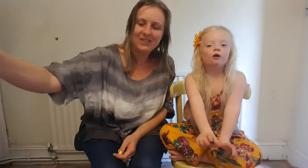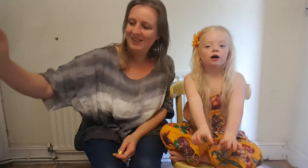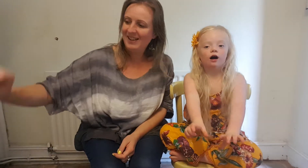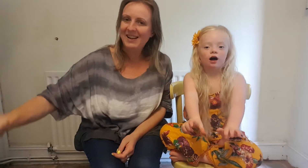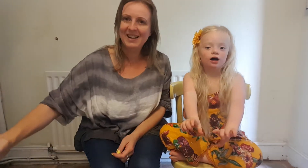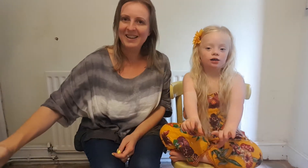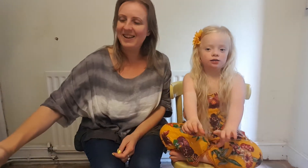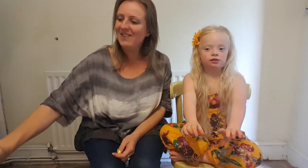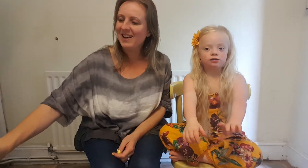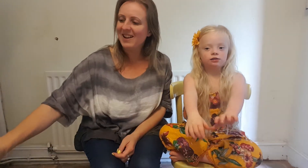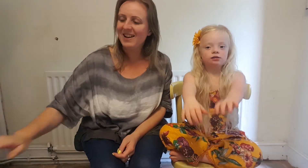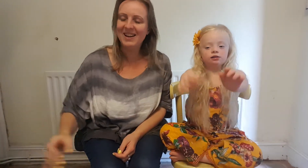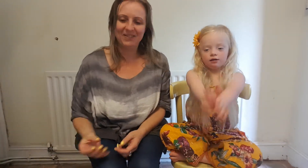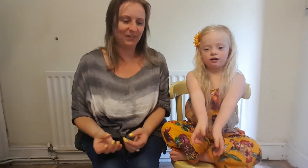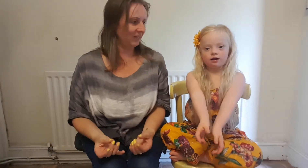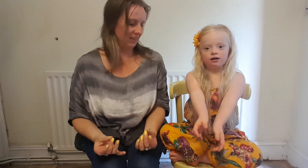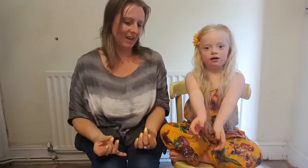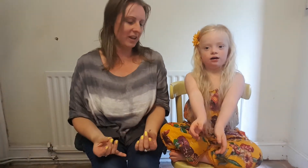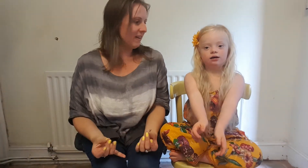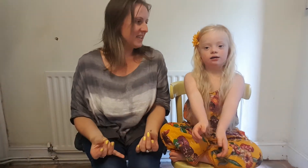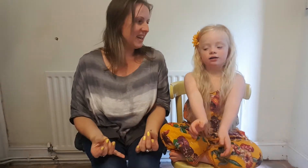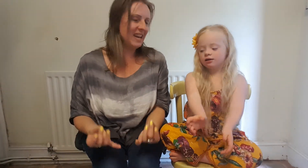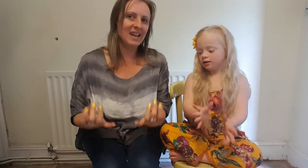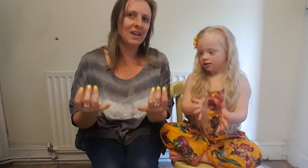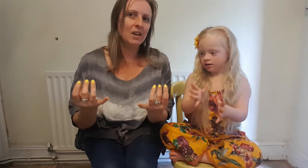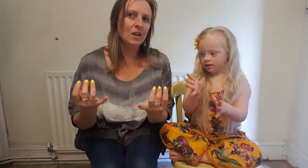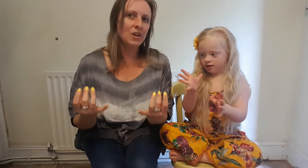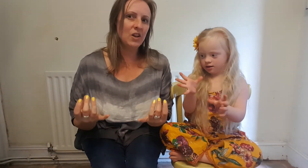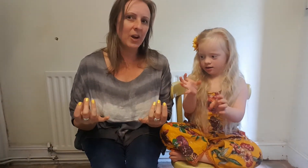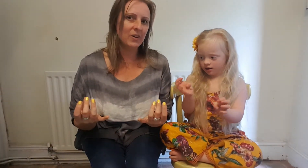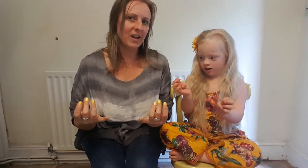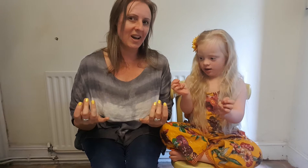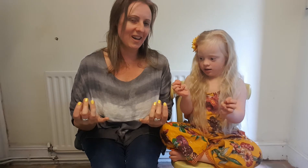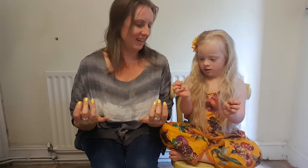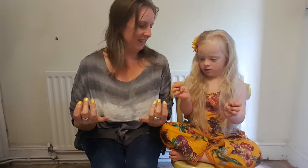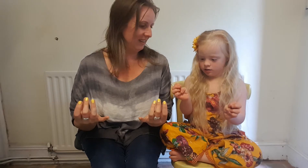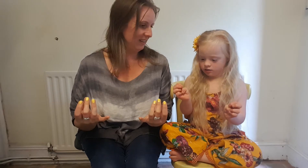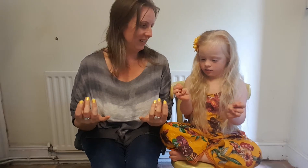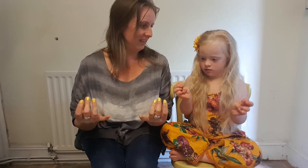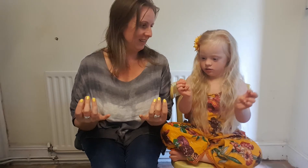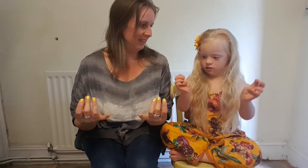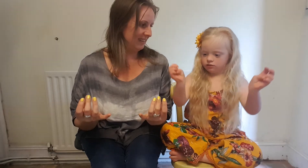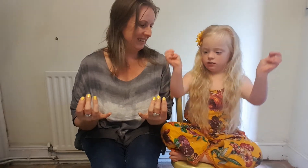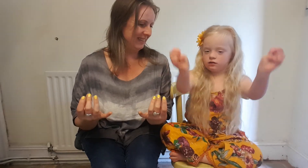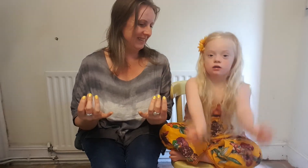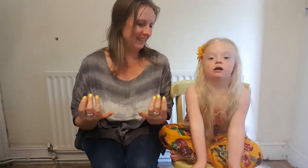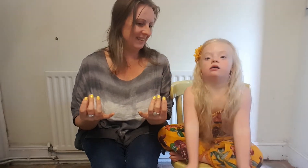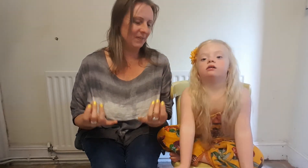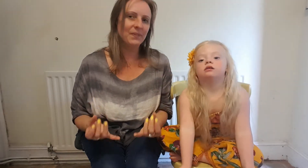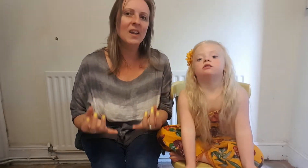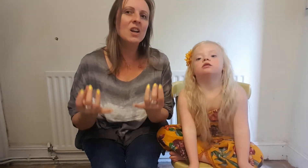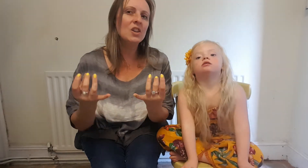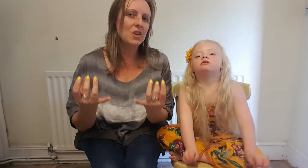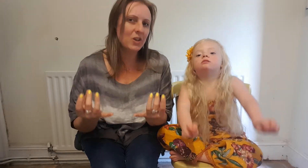Yoga. Yoga. Yoga. Are you ready? Yoga. Yoga.